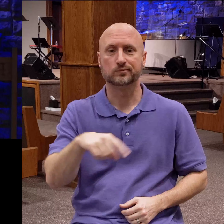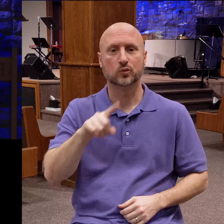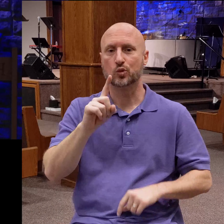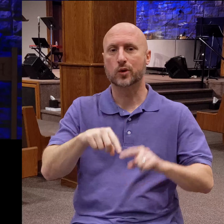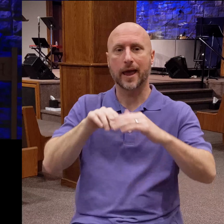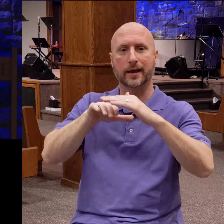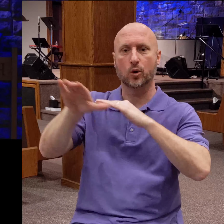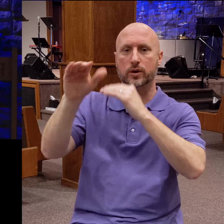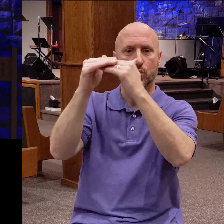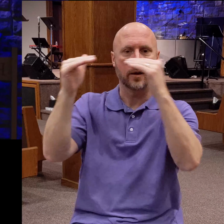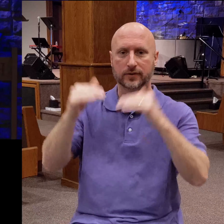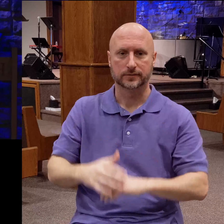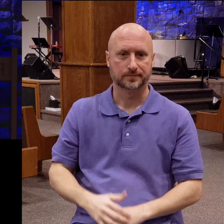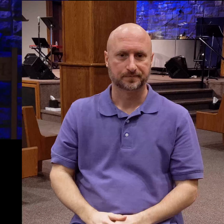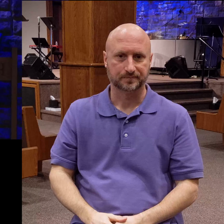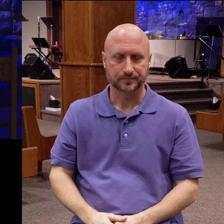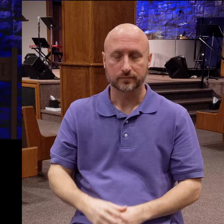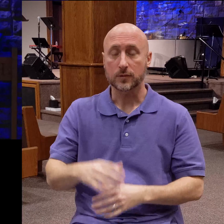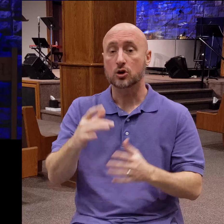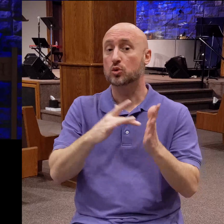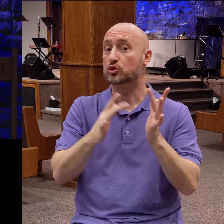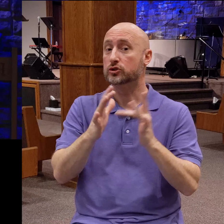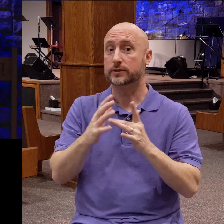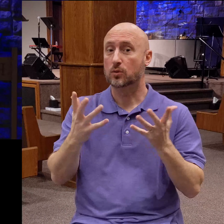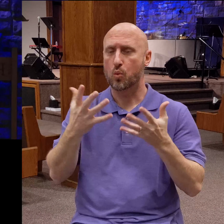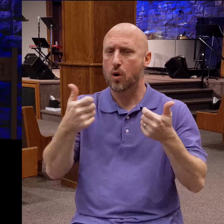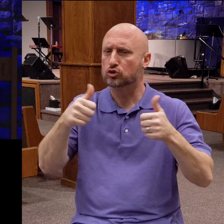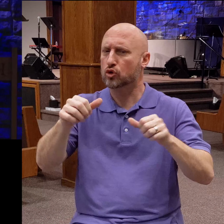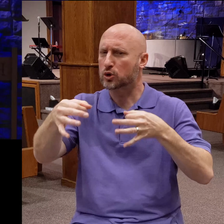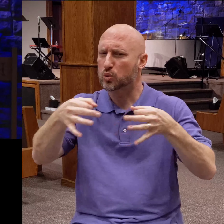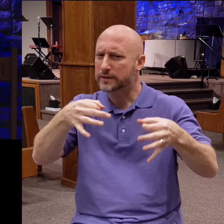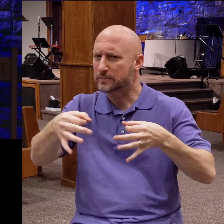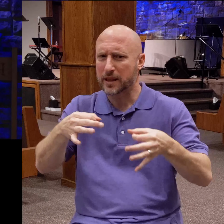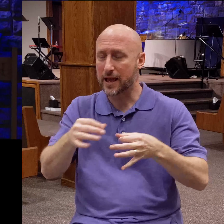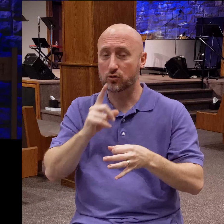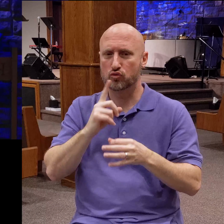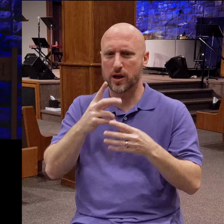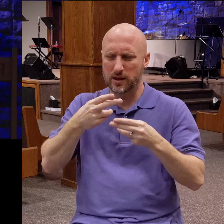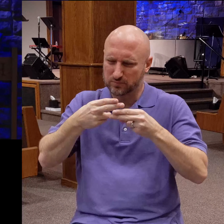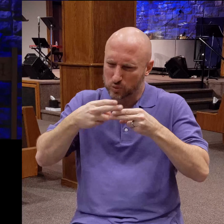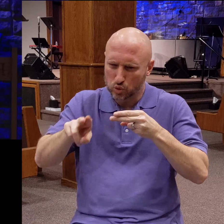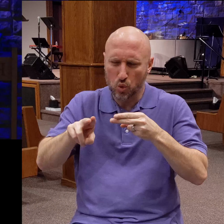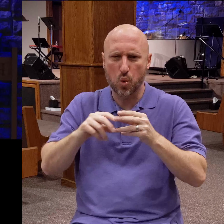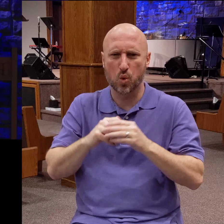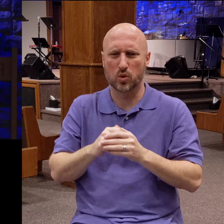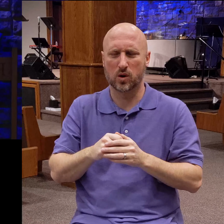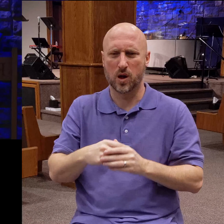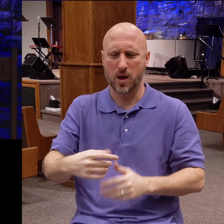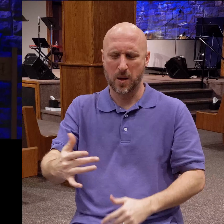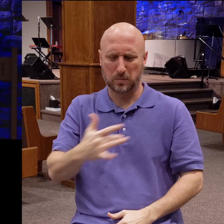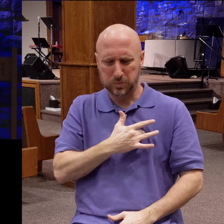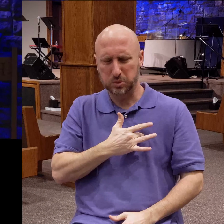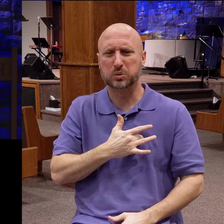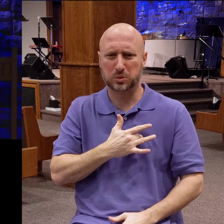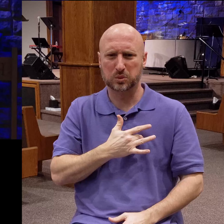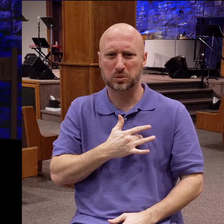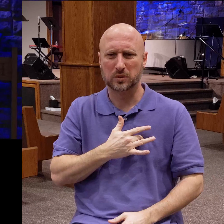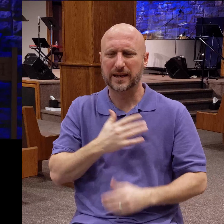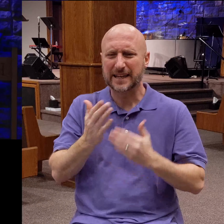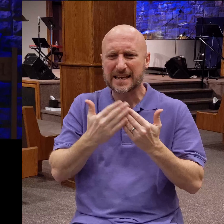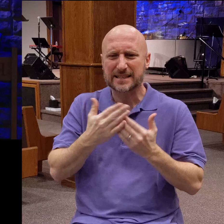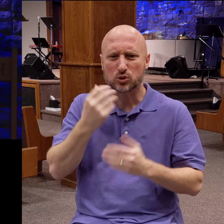he wants to get across to us is so trimmed down, and it is so pointed.